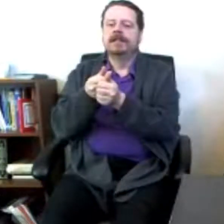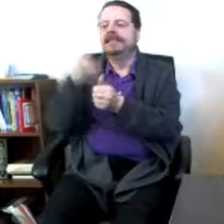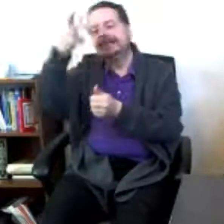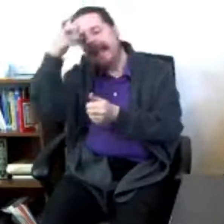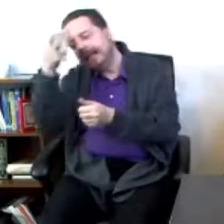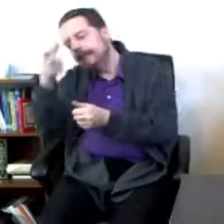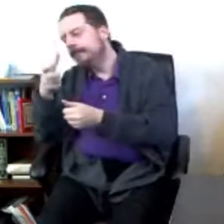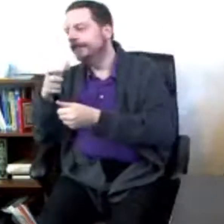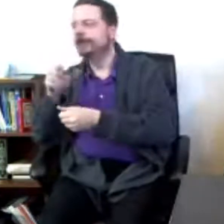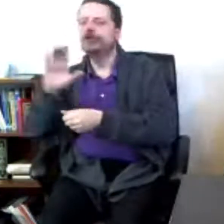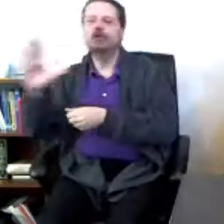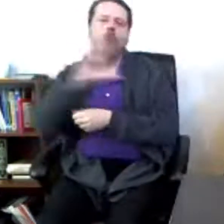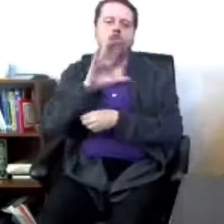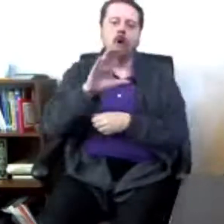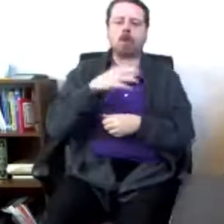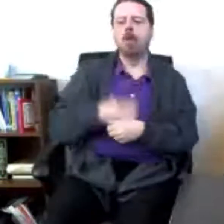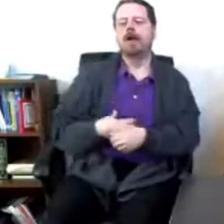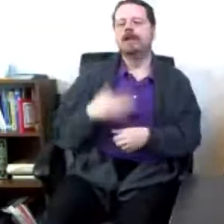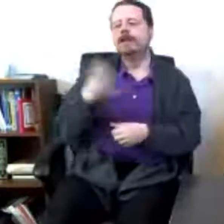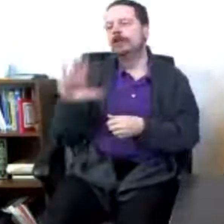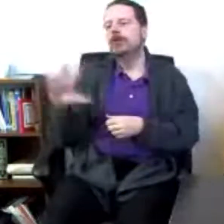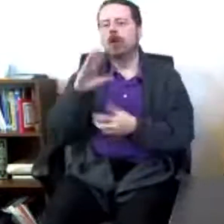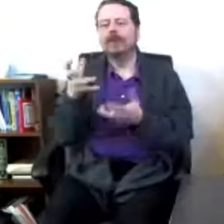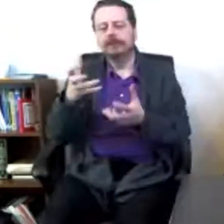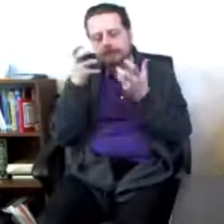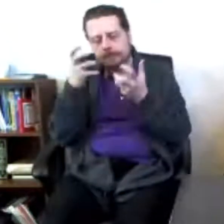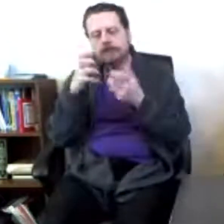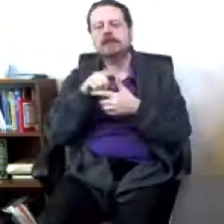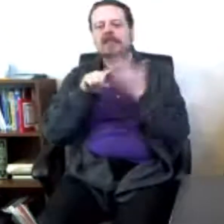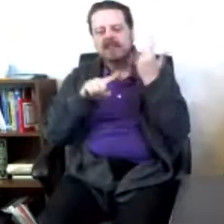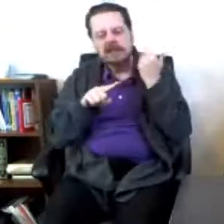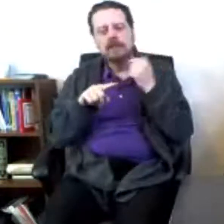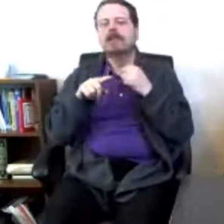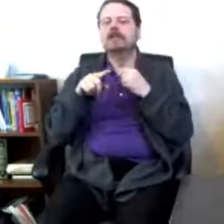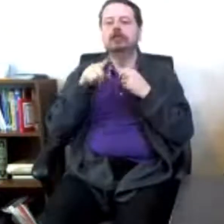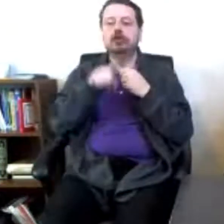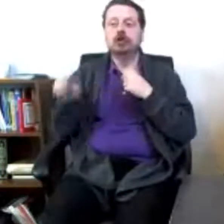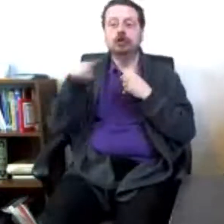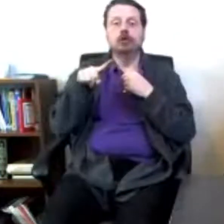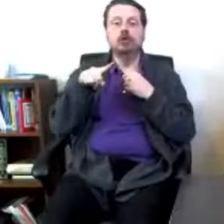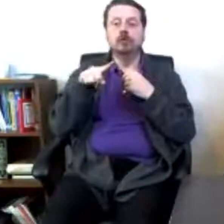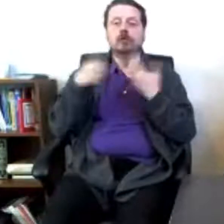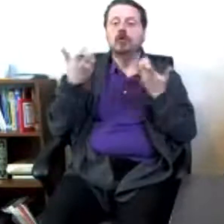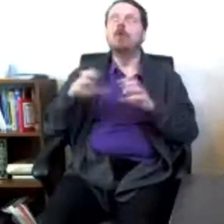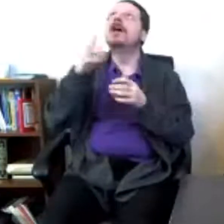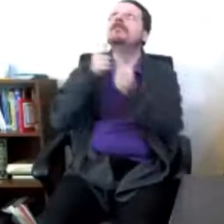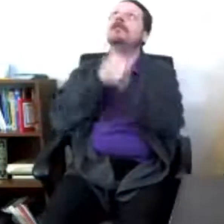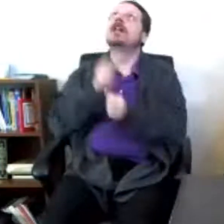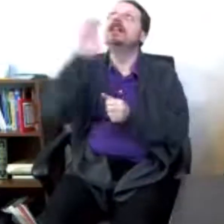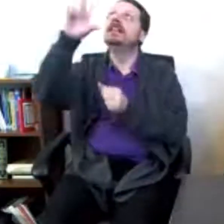Satan or your own whims and desires or any other way, if you insist, he would let you go.